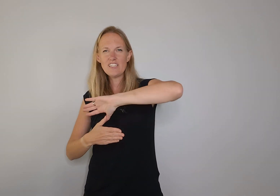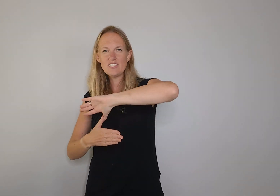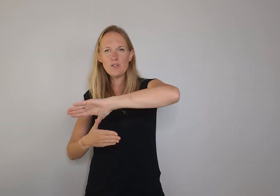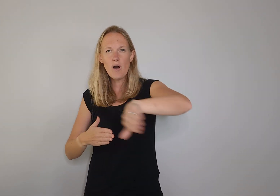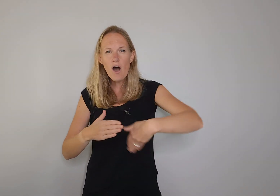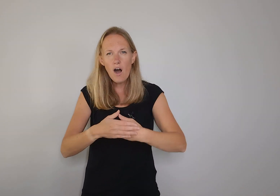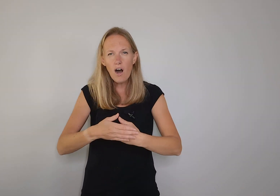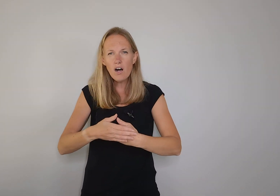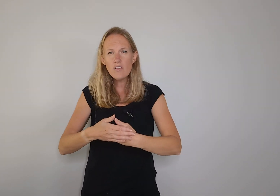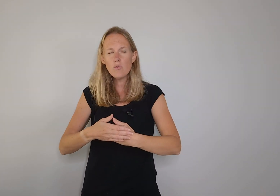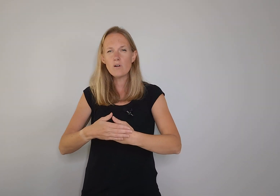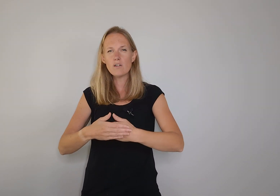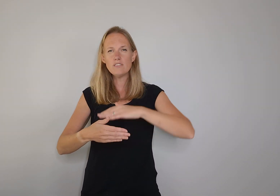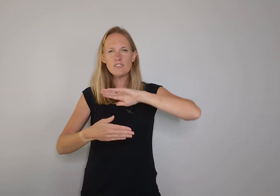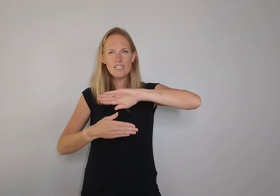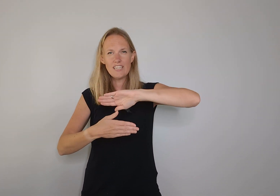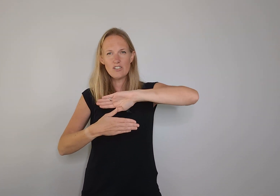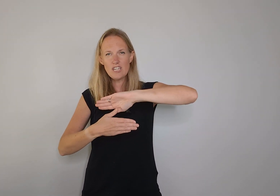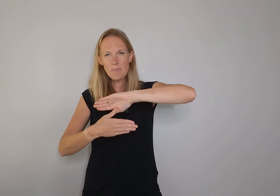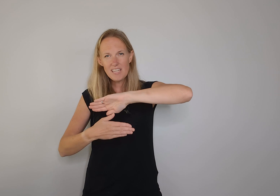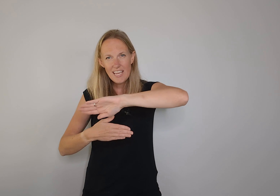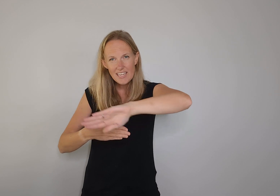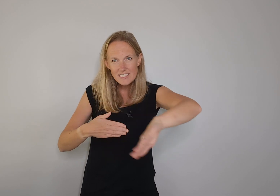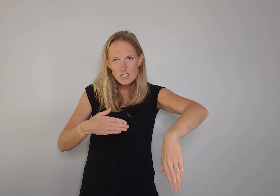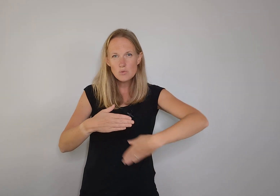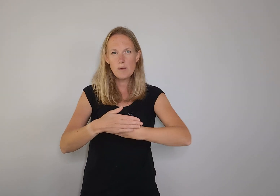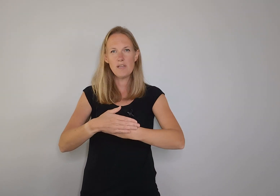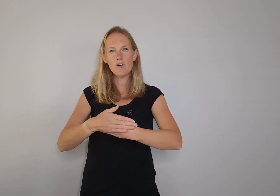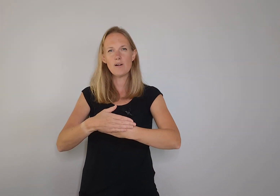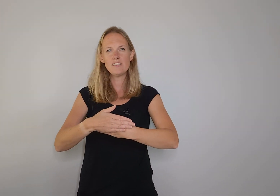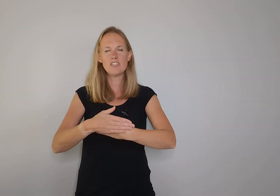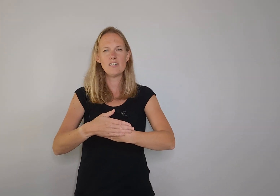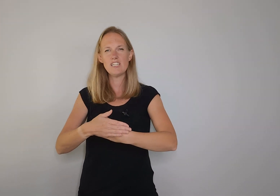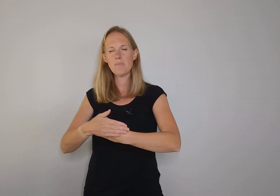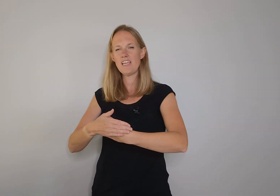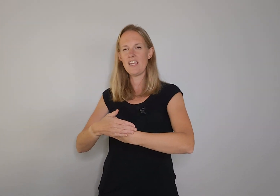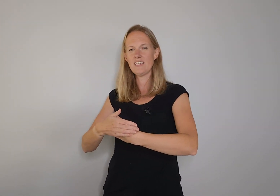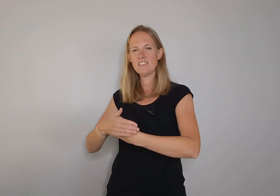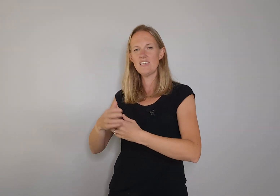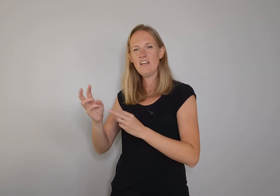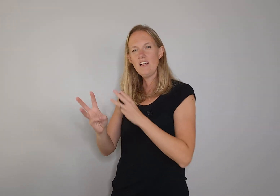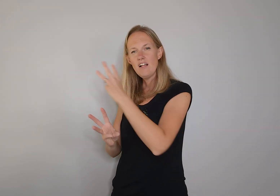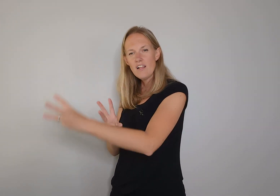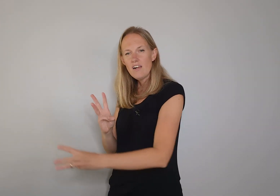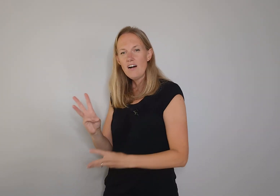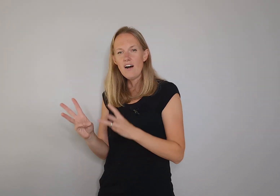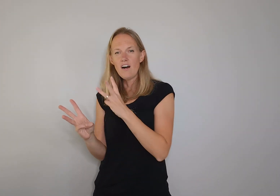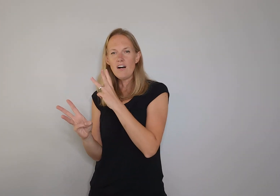to do all the world. So taking your dominant hand and sweeping around your non-dominant hand. All